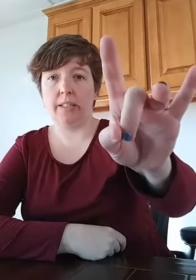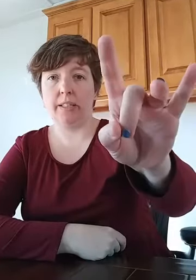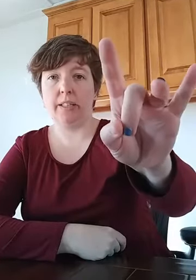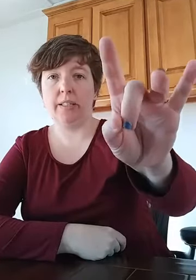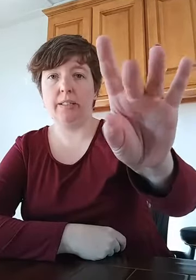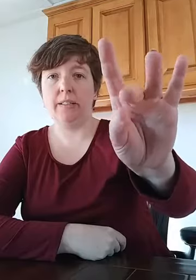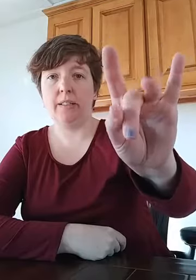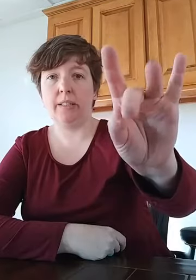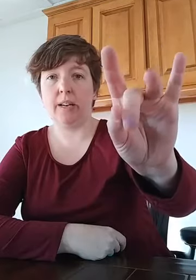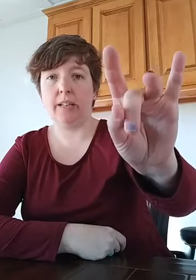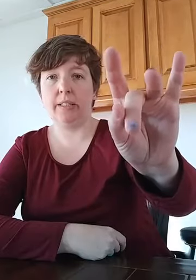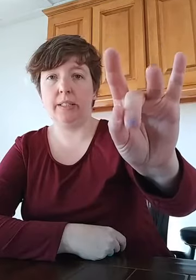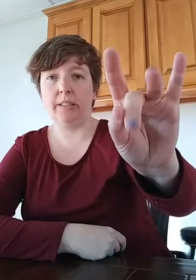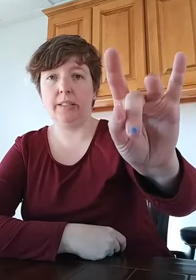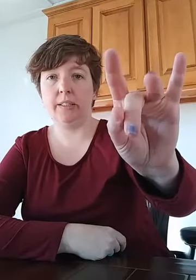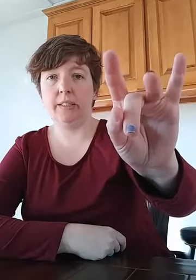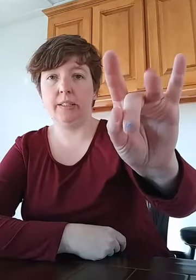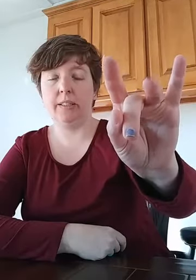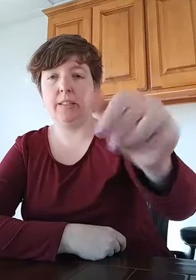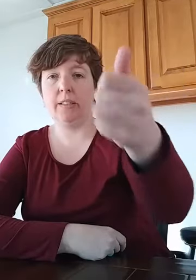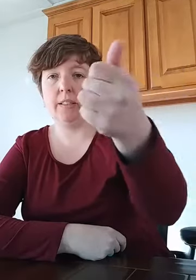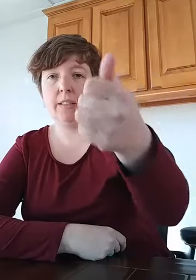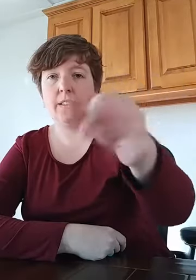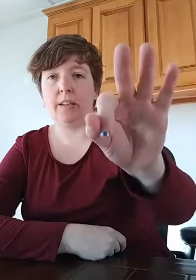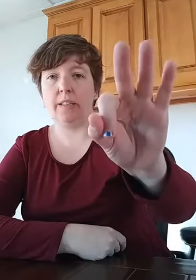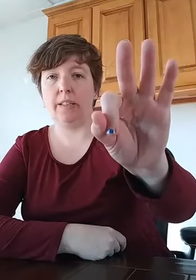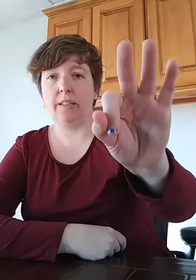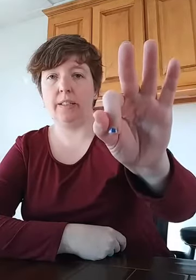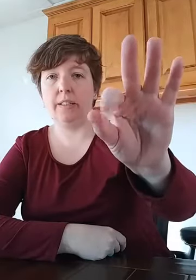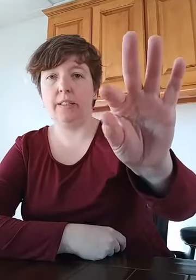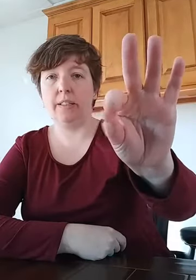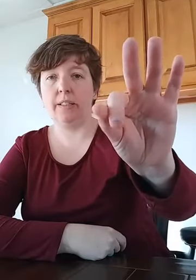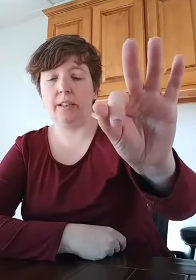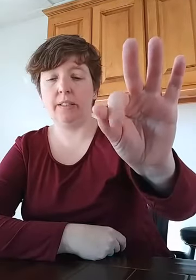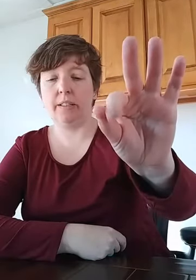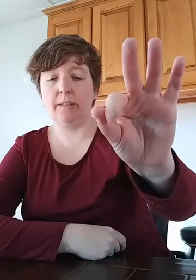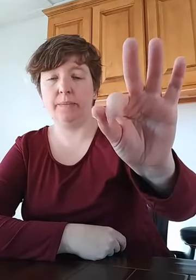18, 18, 19, 19.